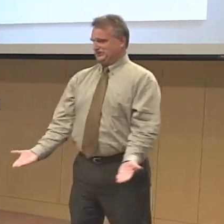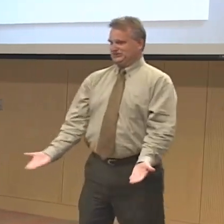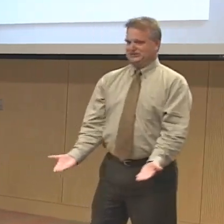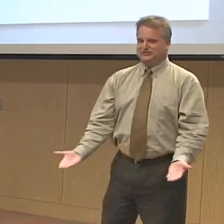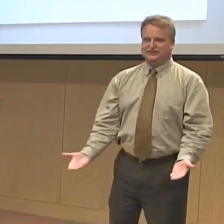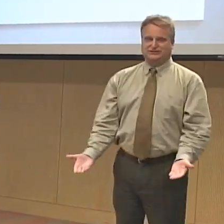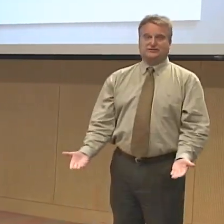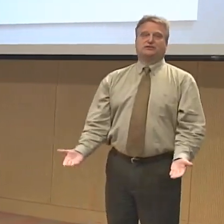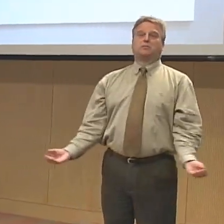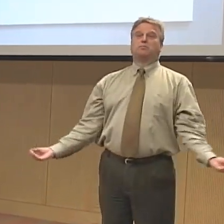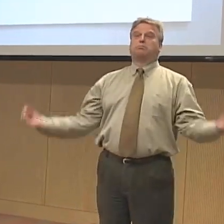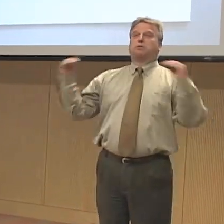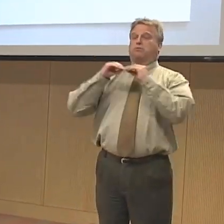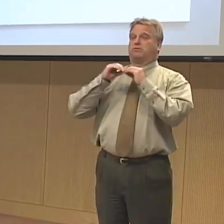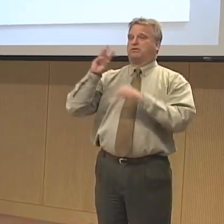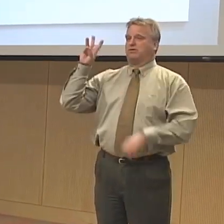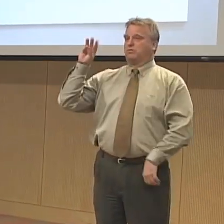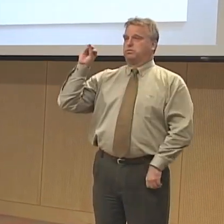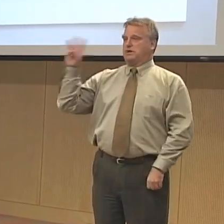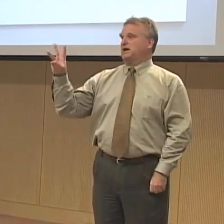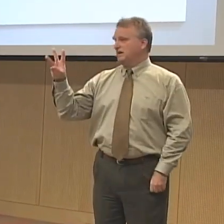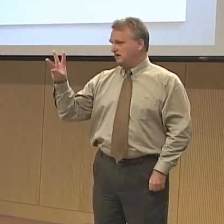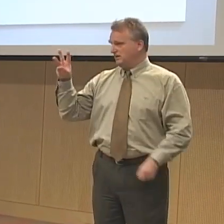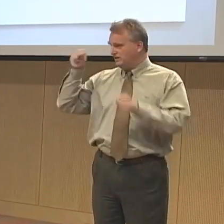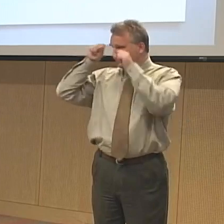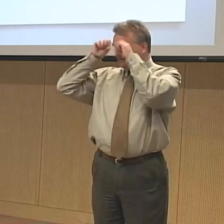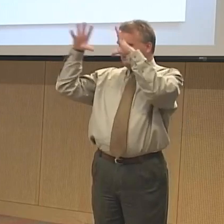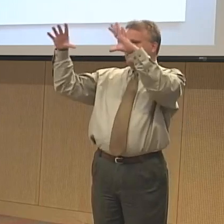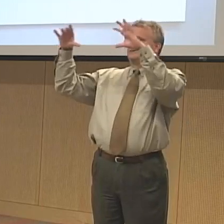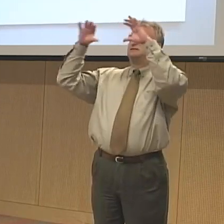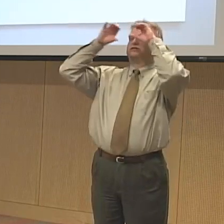NTID, I even had a bigger wow moment.